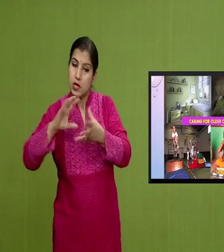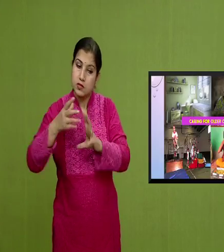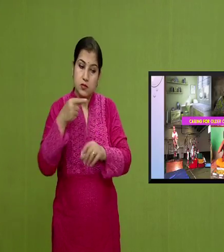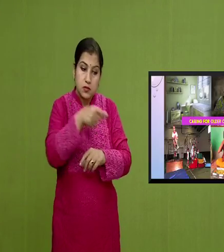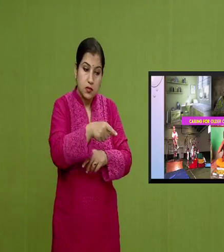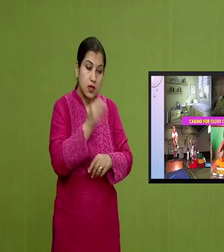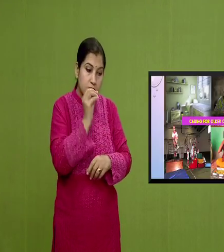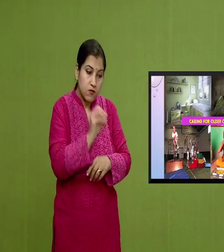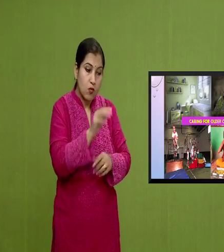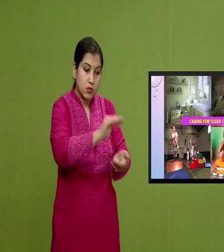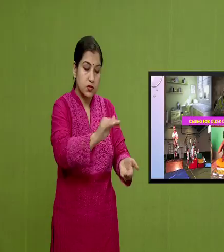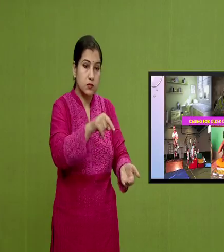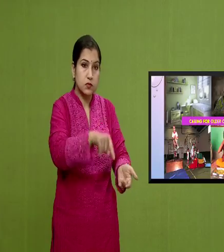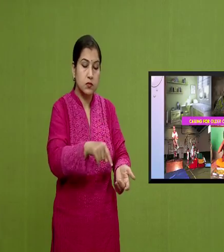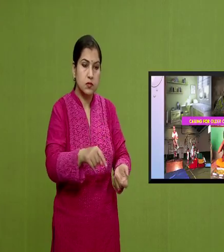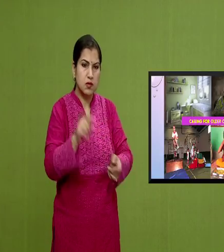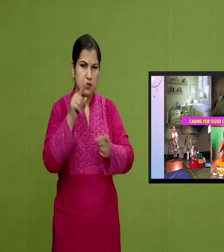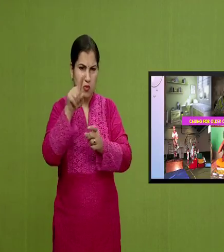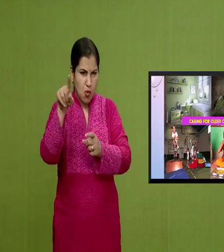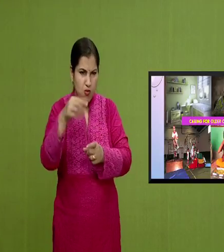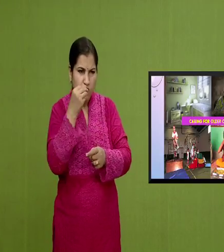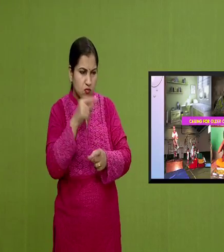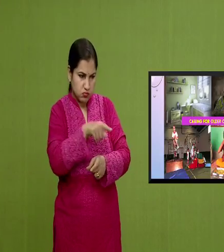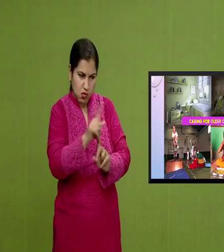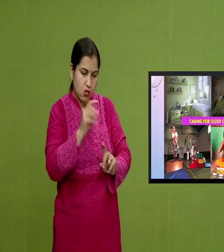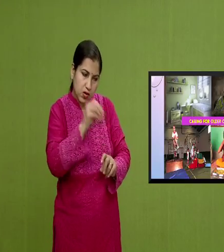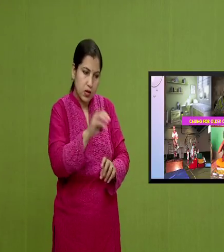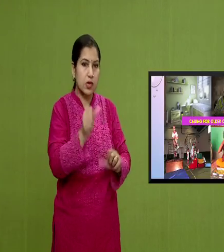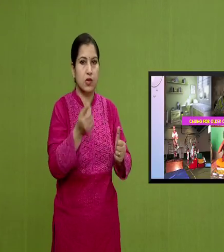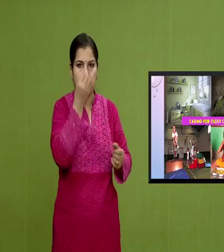avoid eating unhealthy foods.